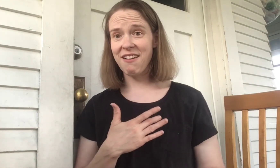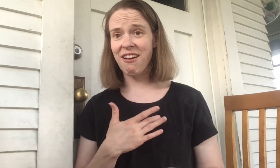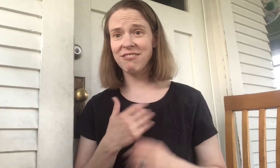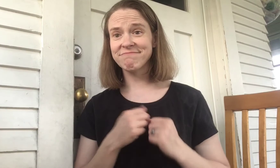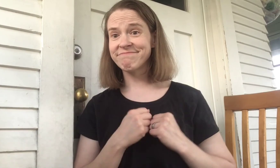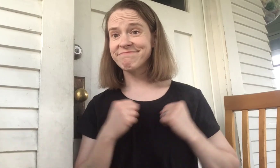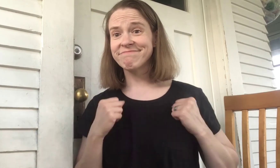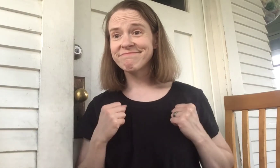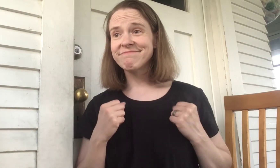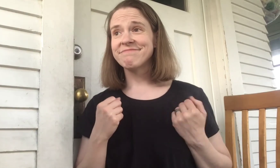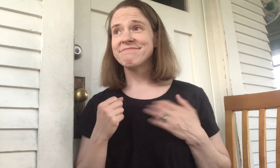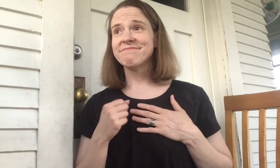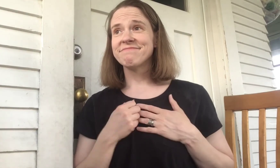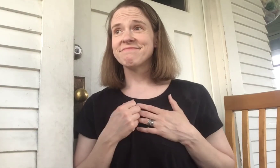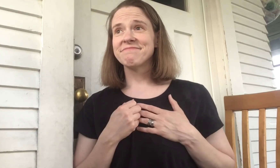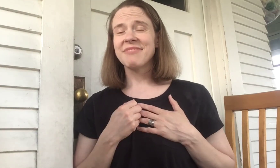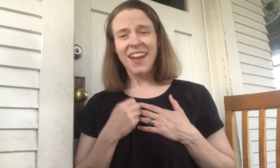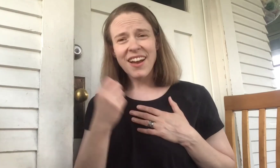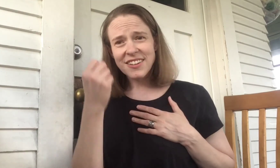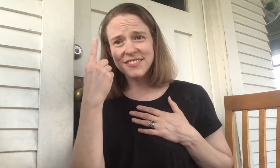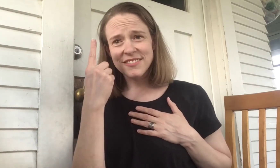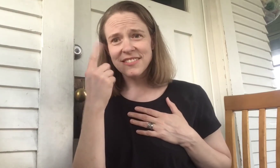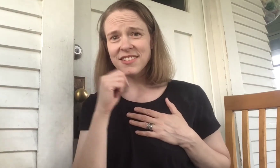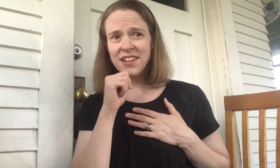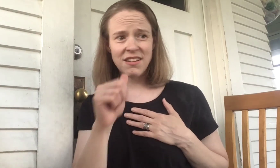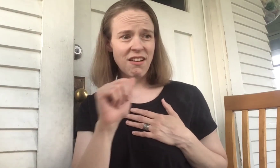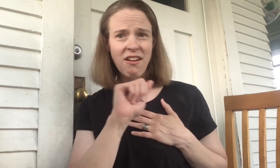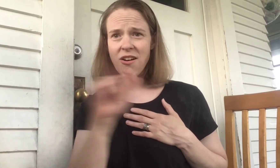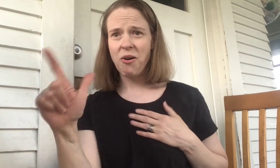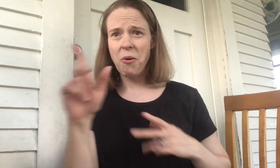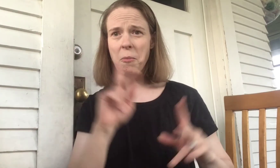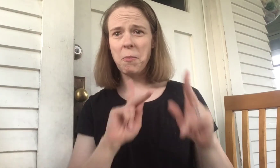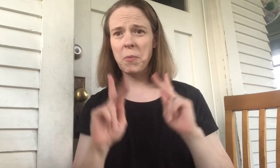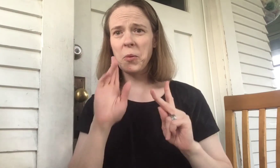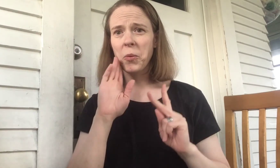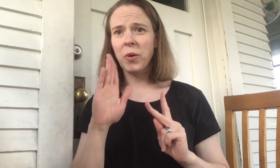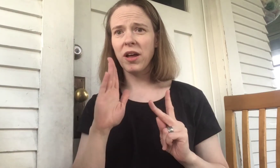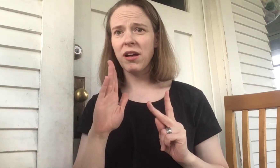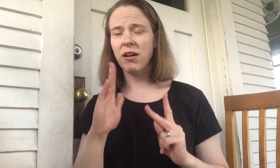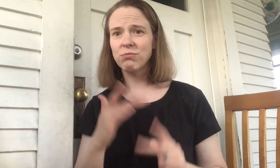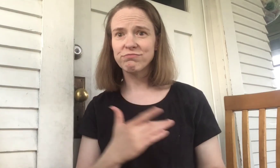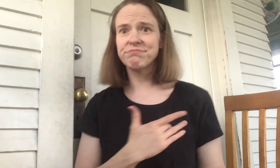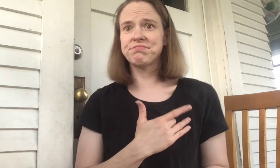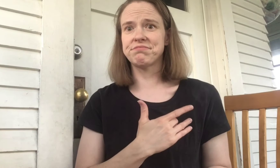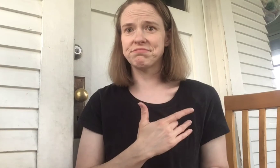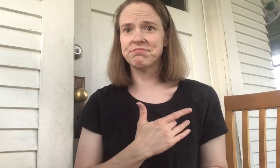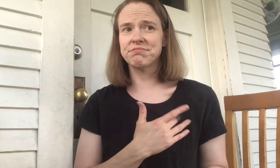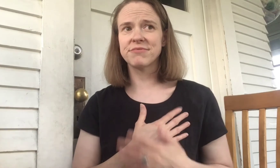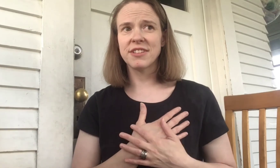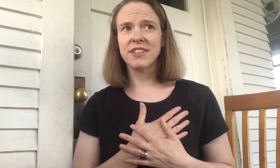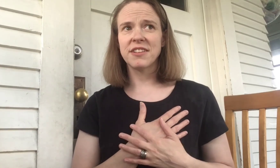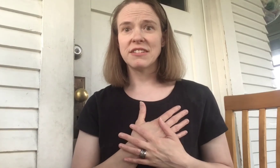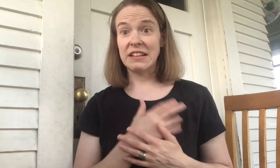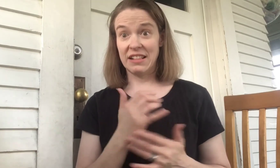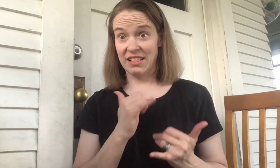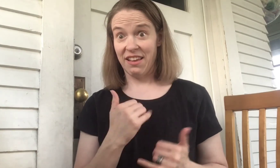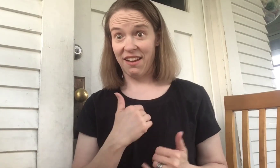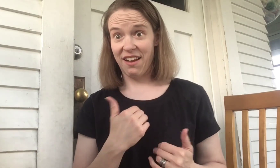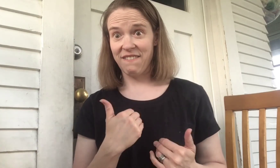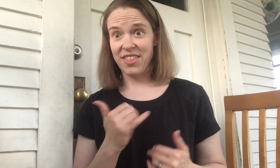So my heart opened up to you is that I understand not all people are going to feel this conviction